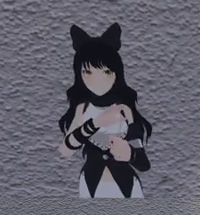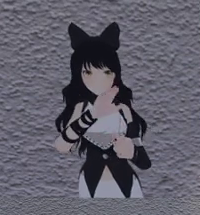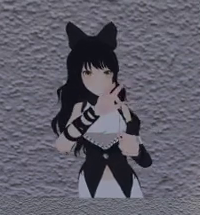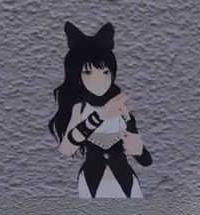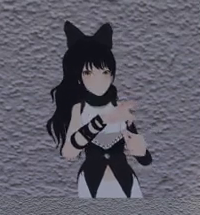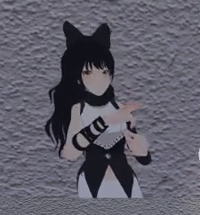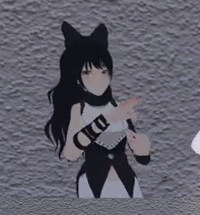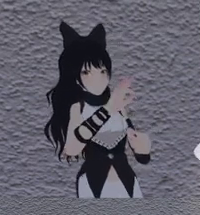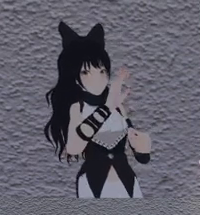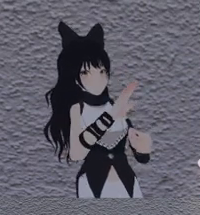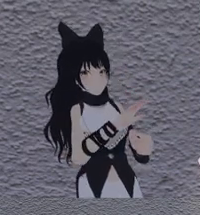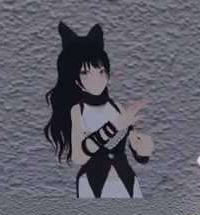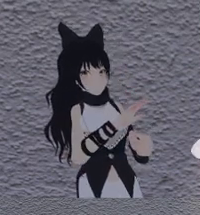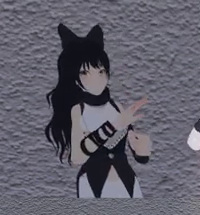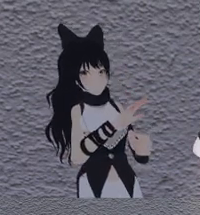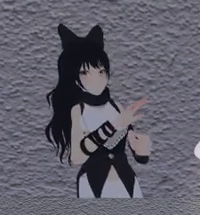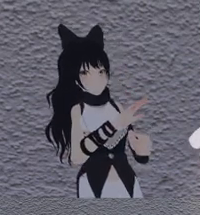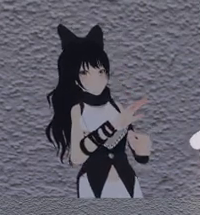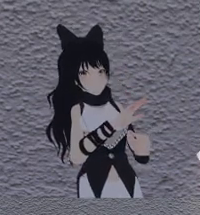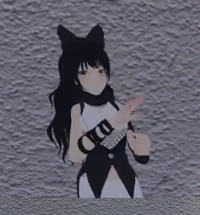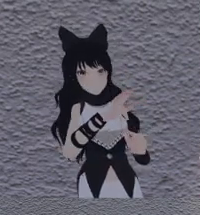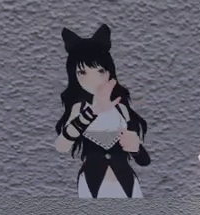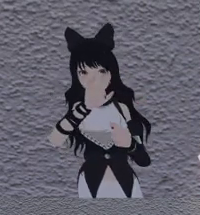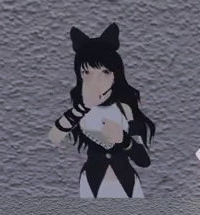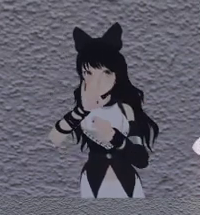Soda. So